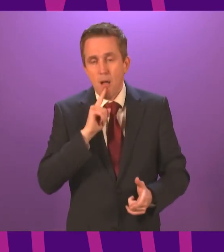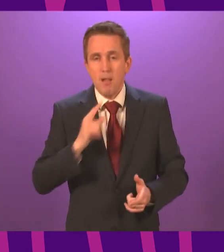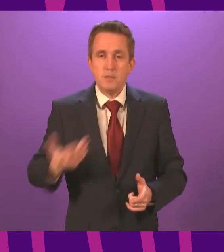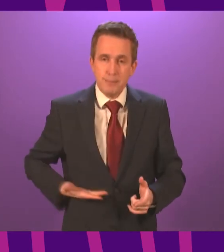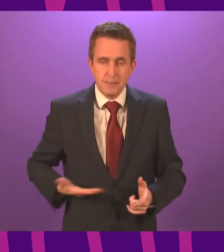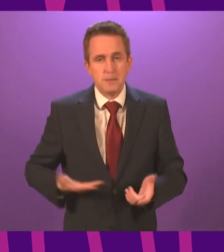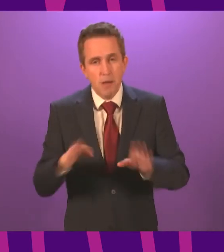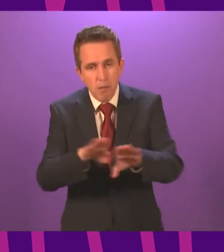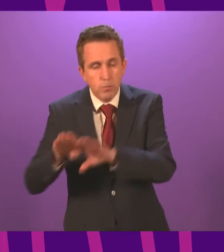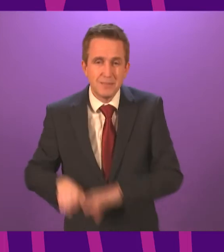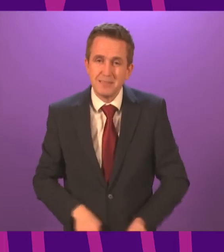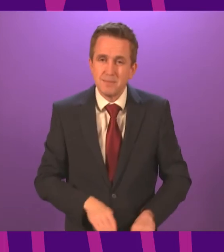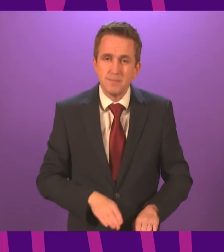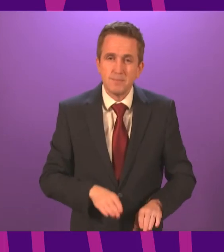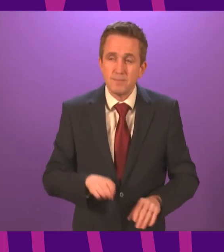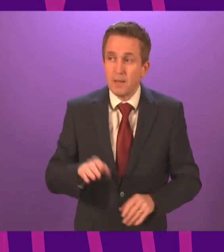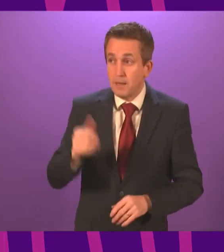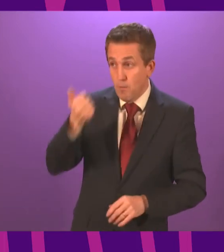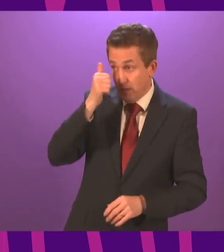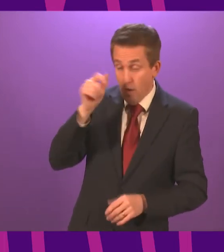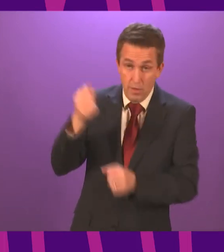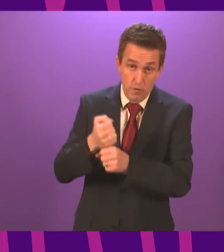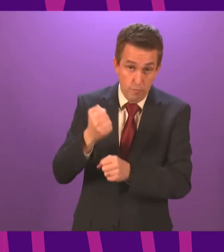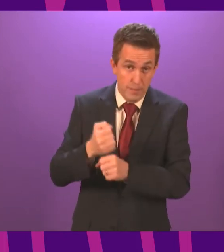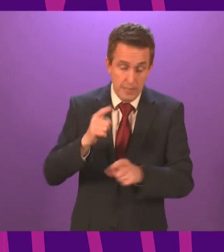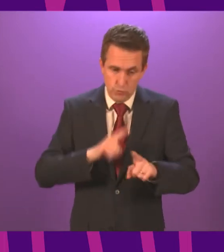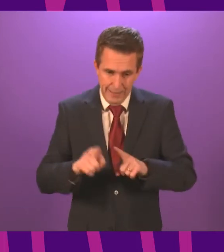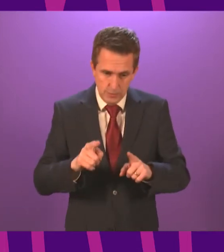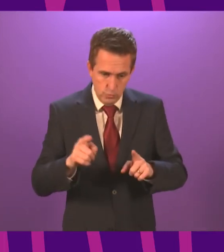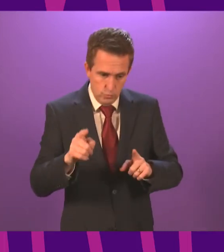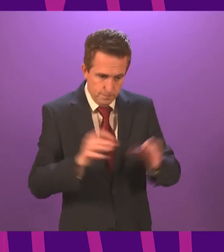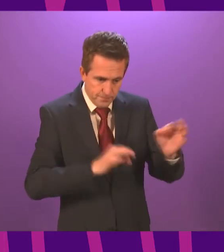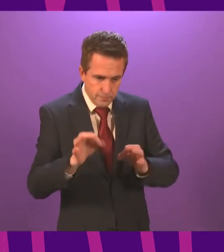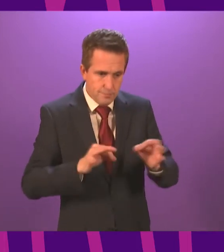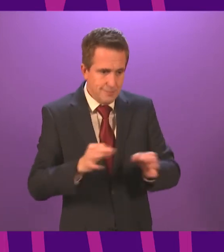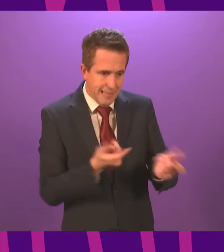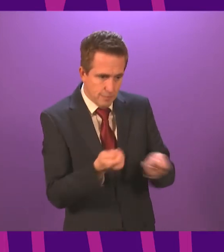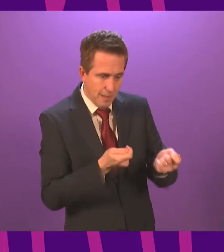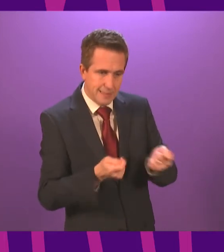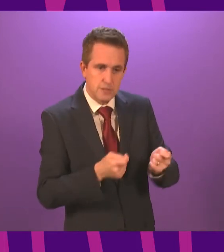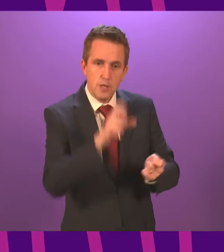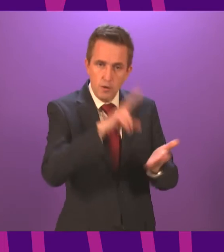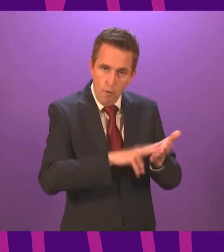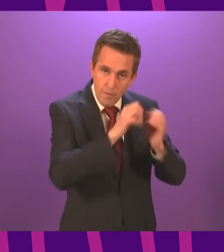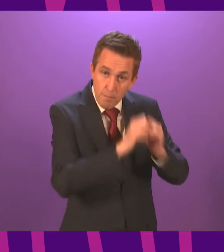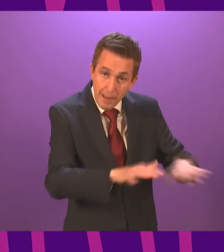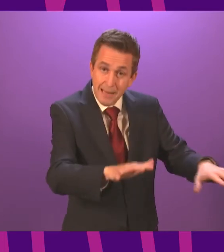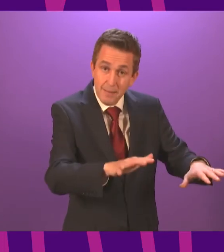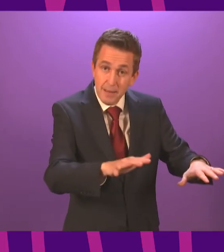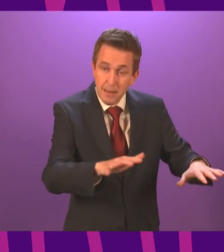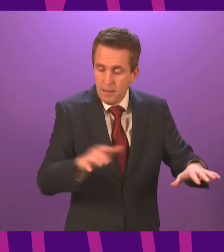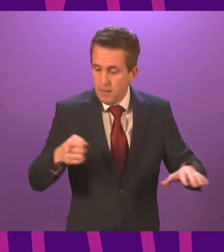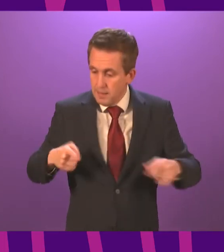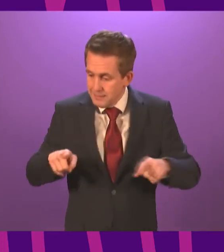difficult making that decision will have been for the government, balancing the challenge of battling a growing pandemic with the fallout there will be from the